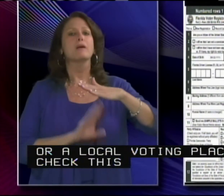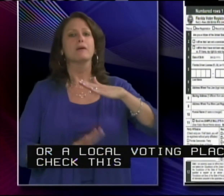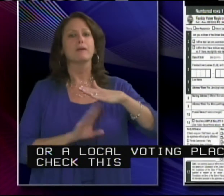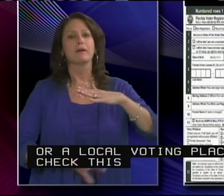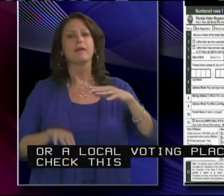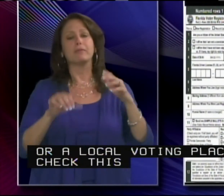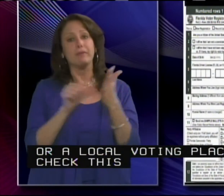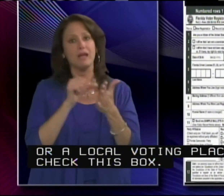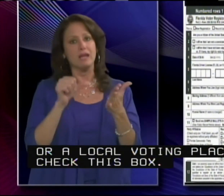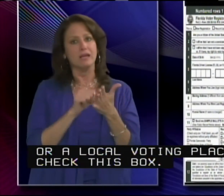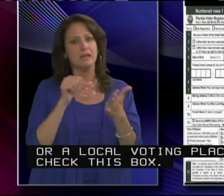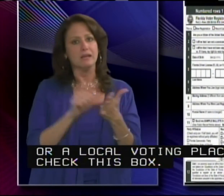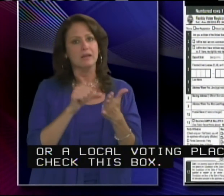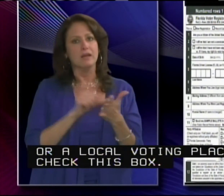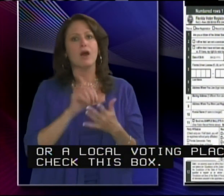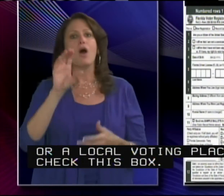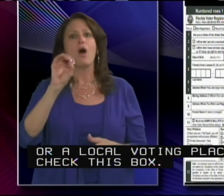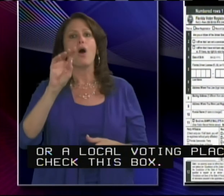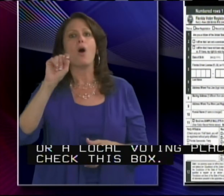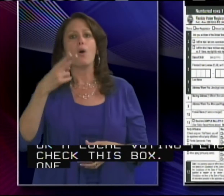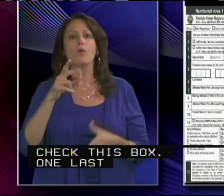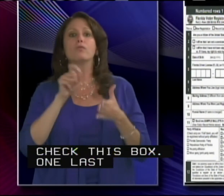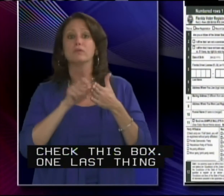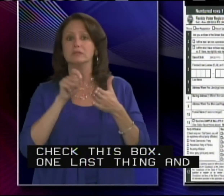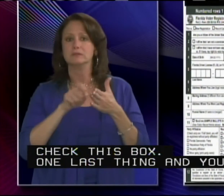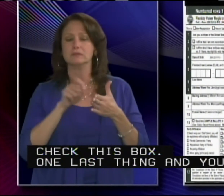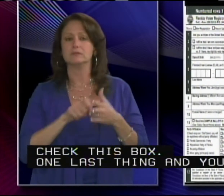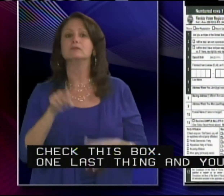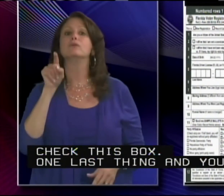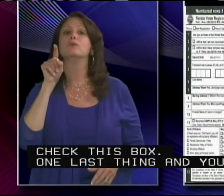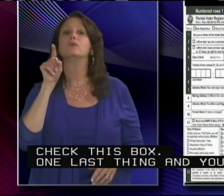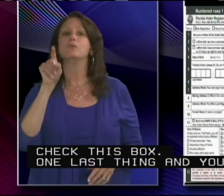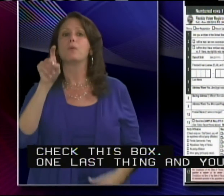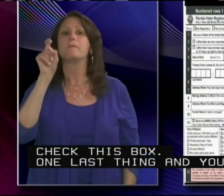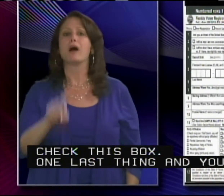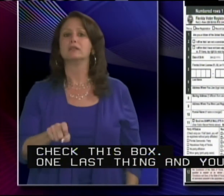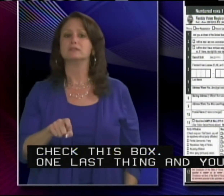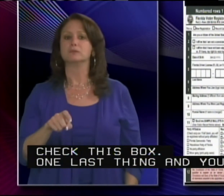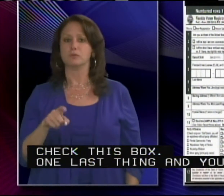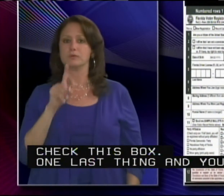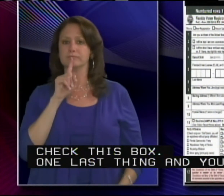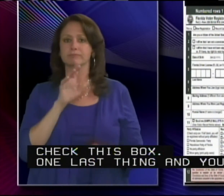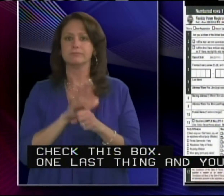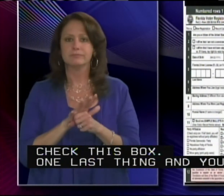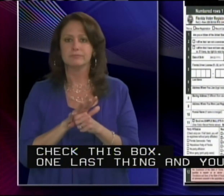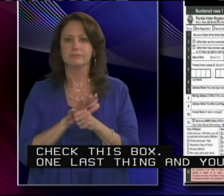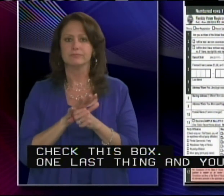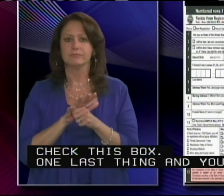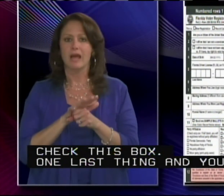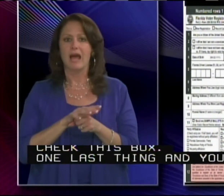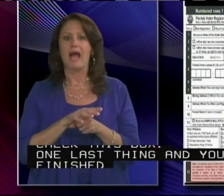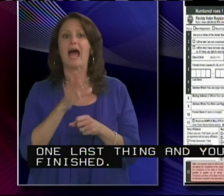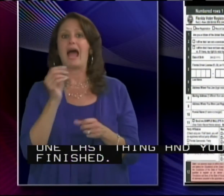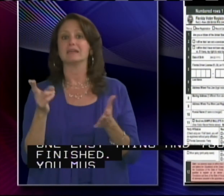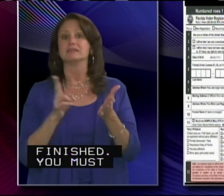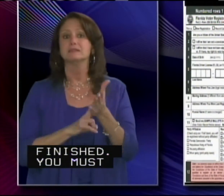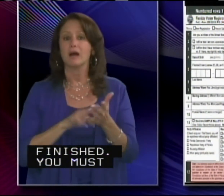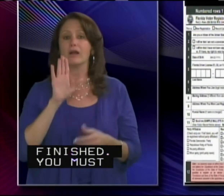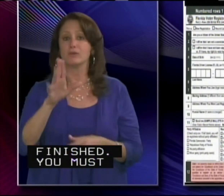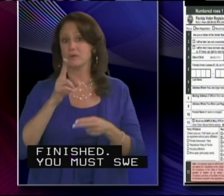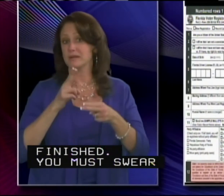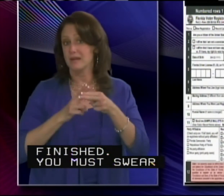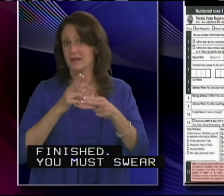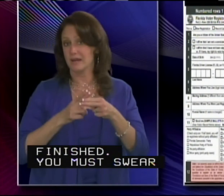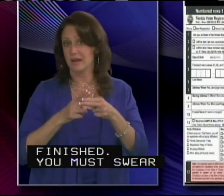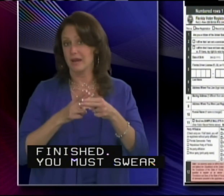One last thing, and you are finished. You must swear to the oath written at